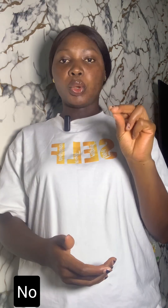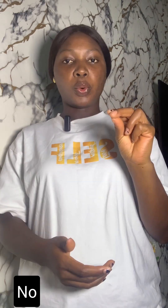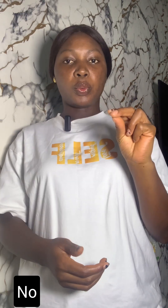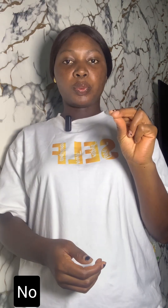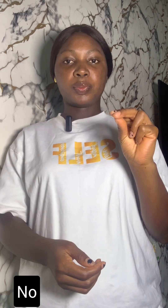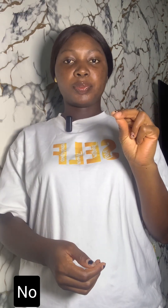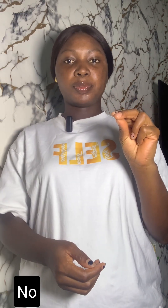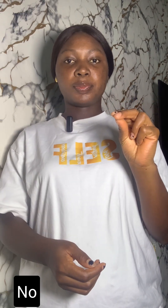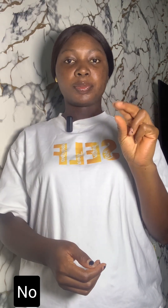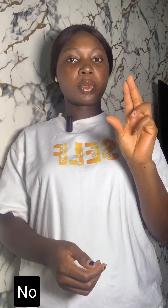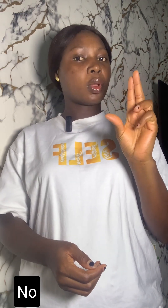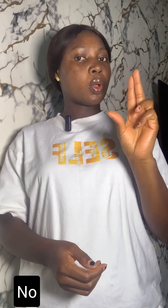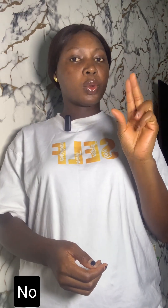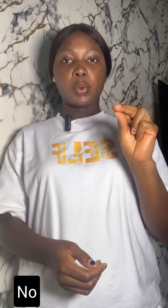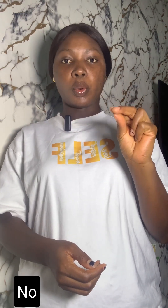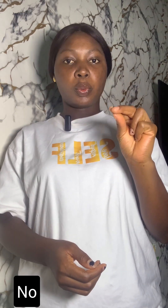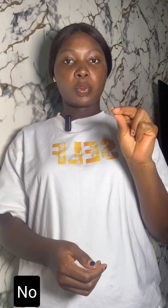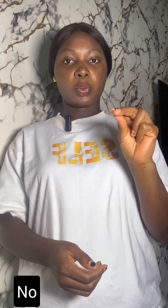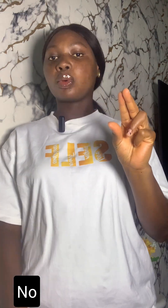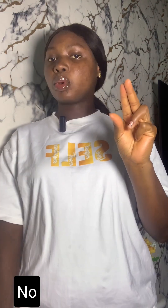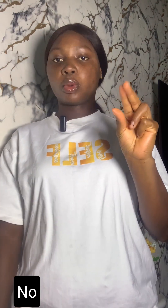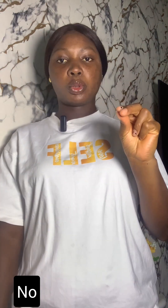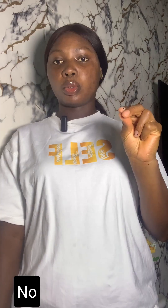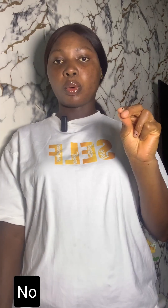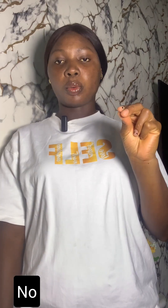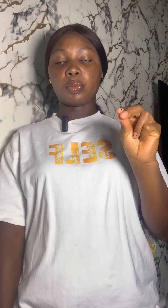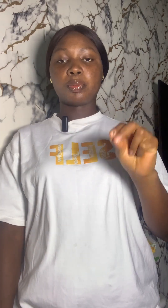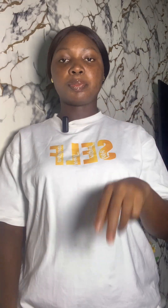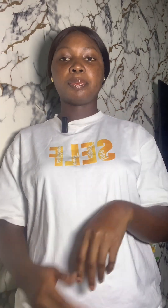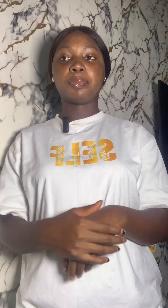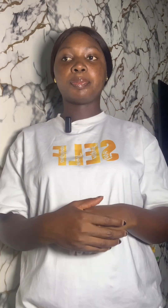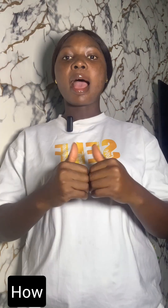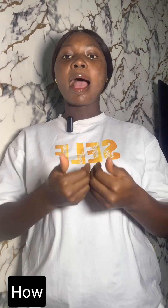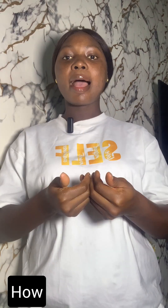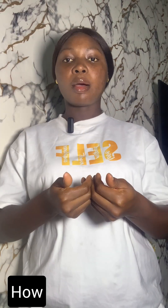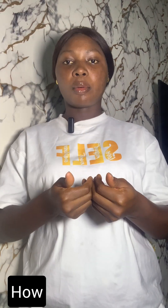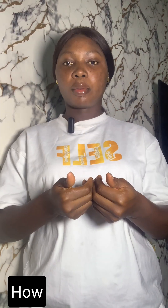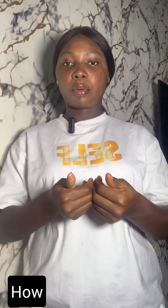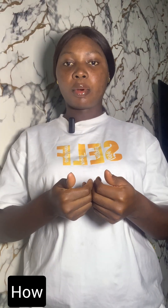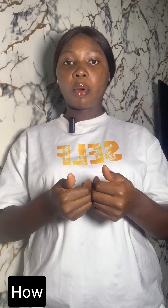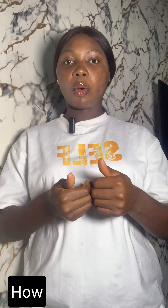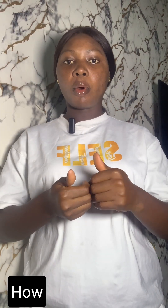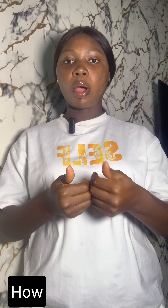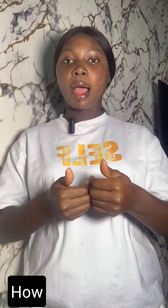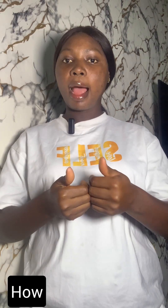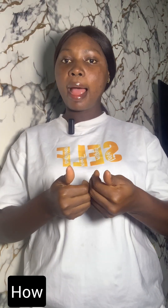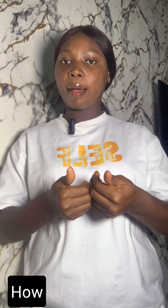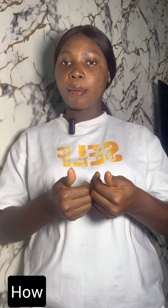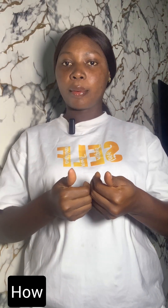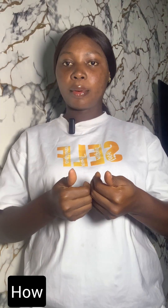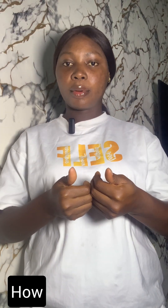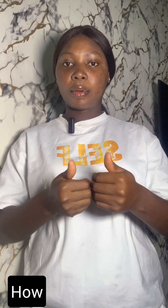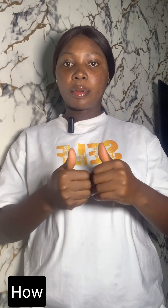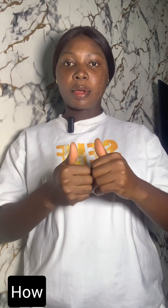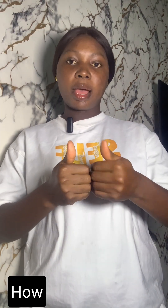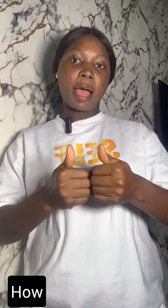No, no, no. How or how,